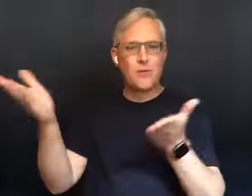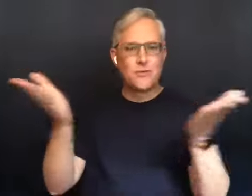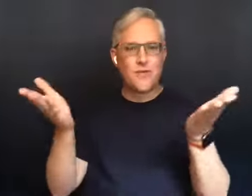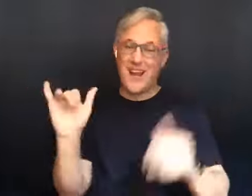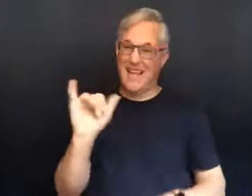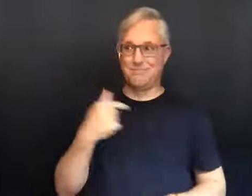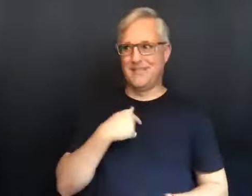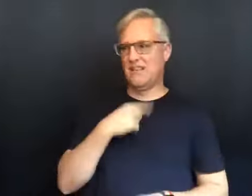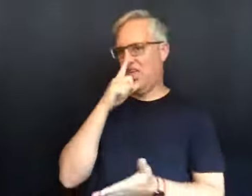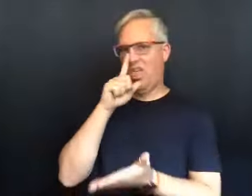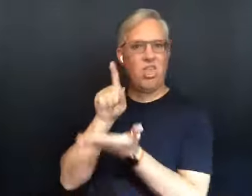that were turned on